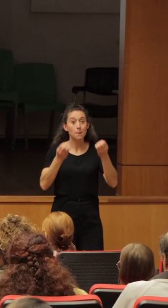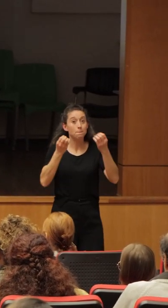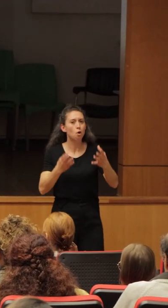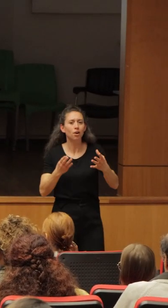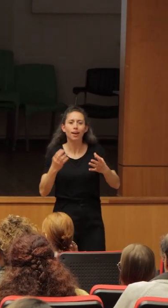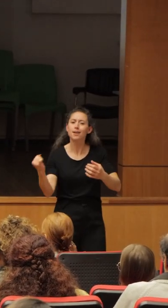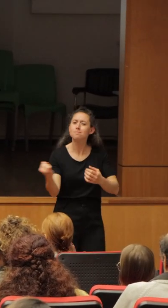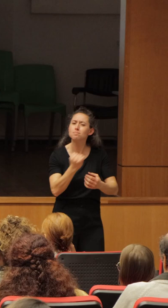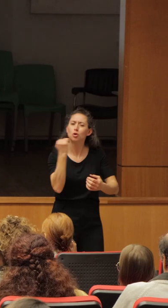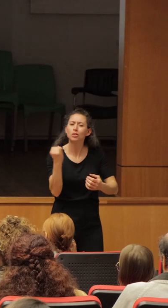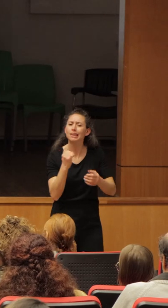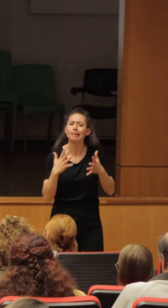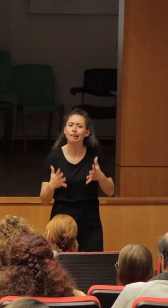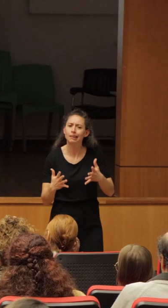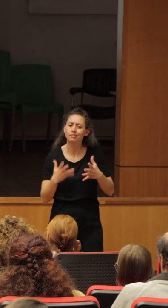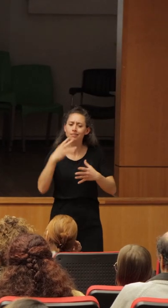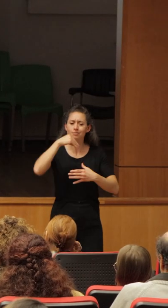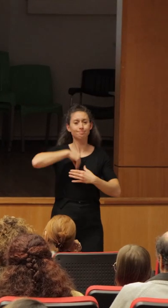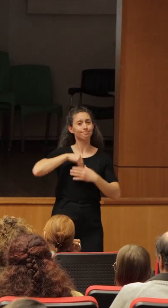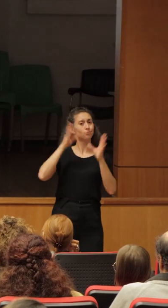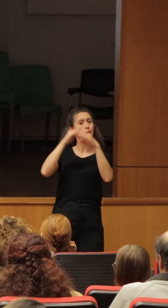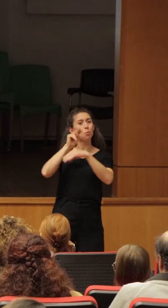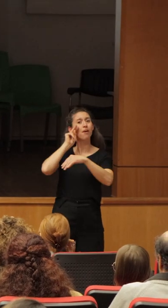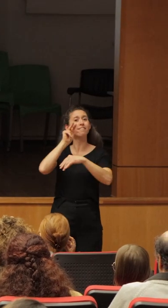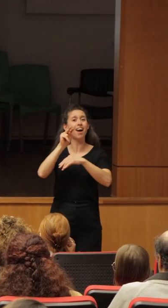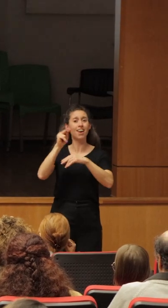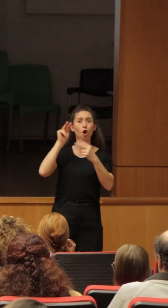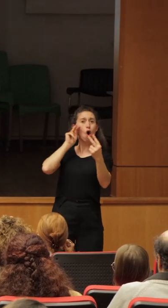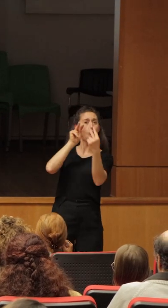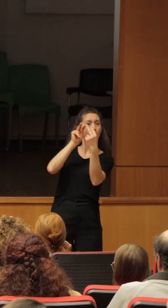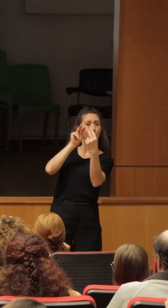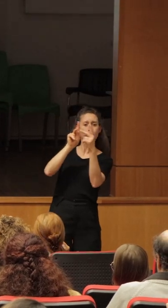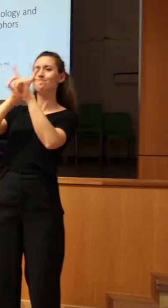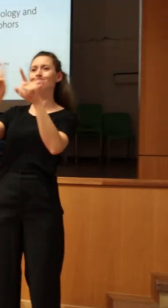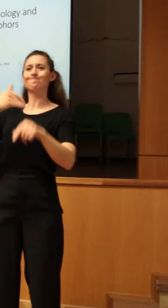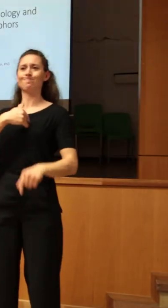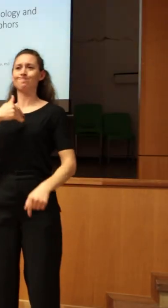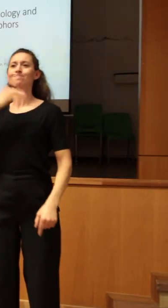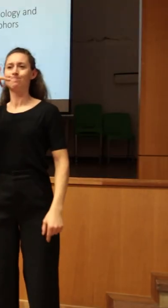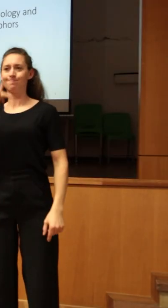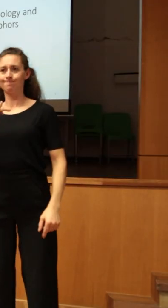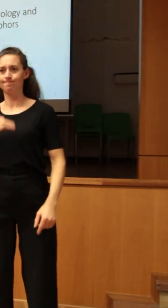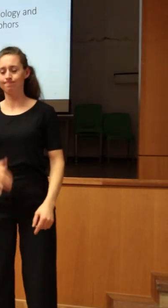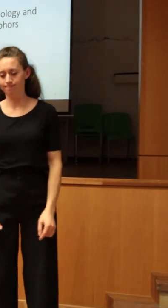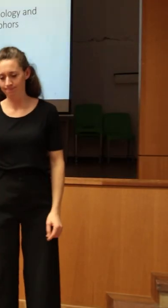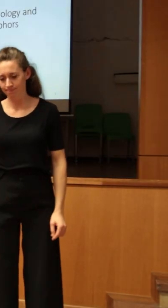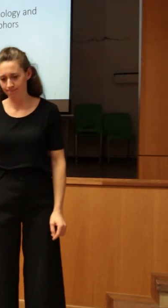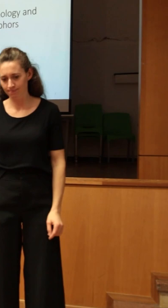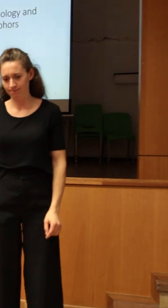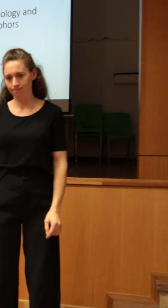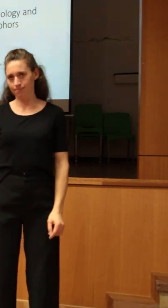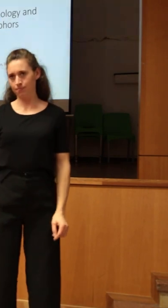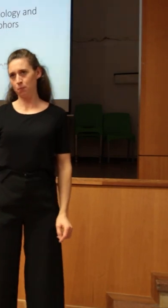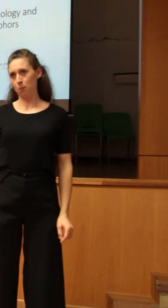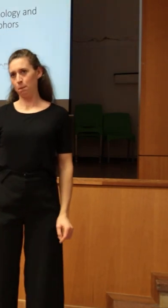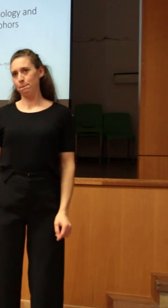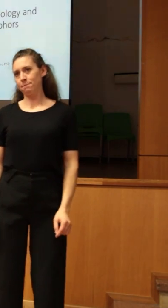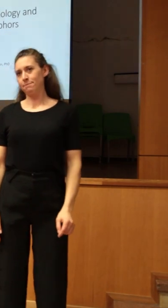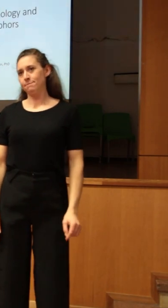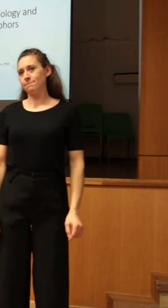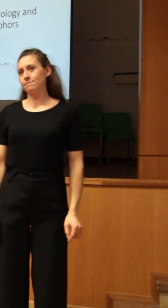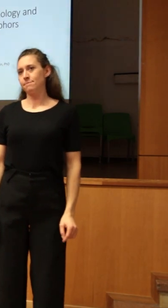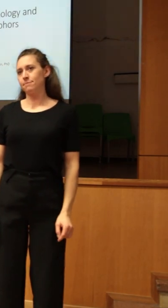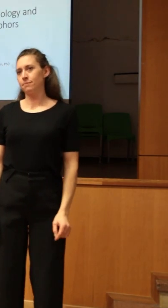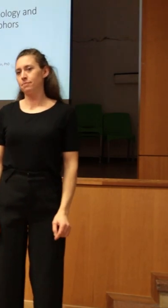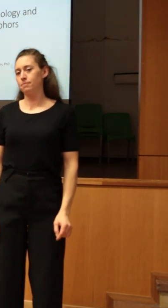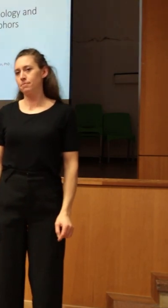más importante, lo esencial es invisible a los ojos. So, muchas gracias for the